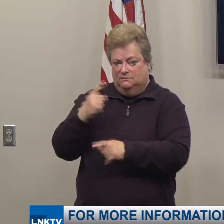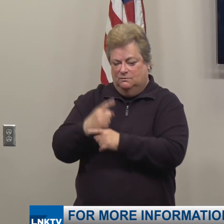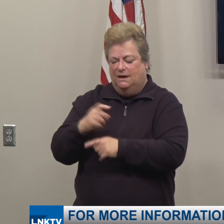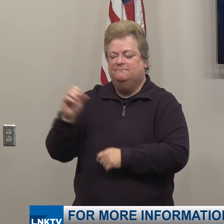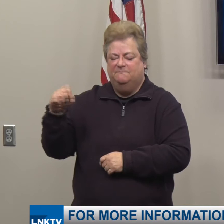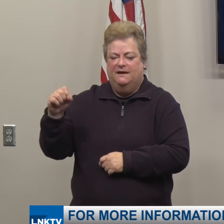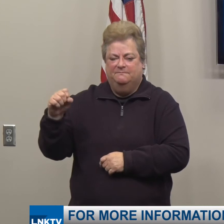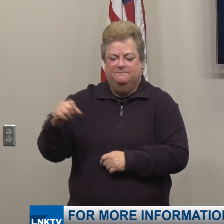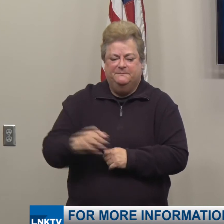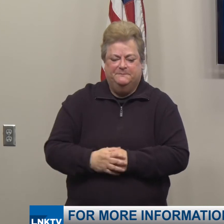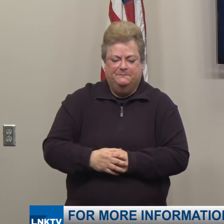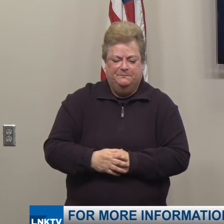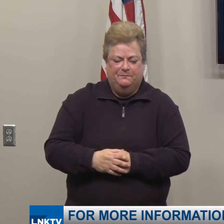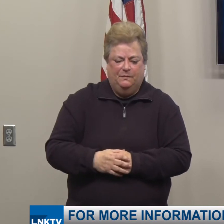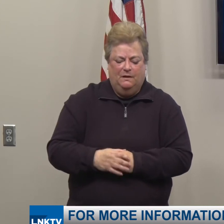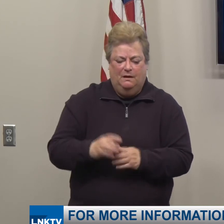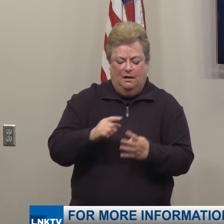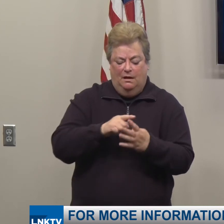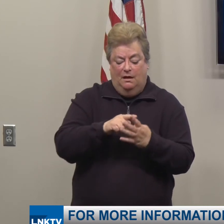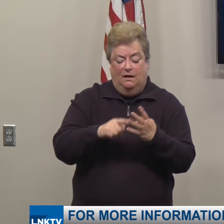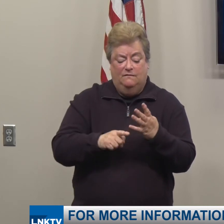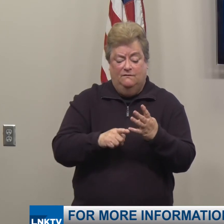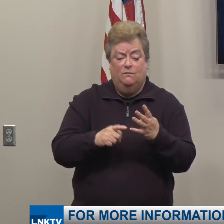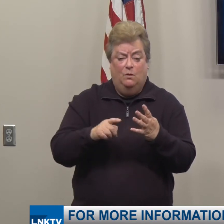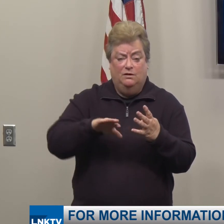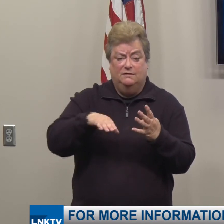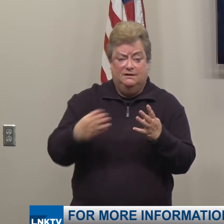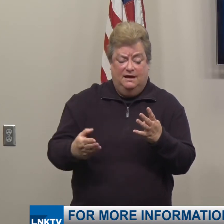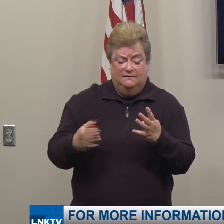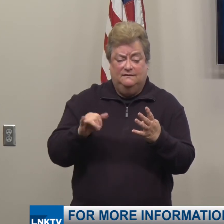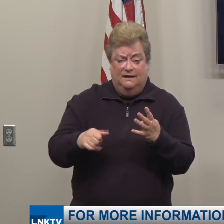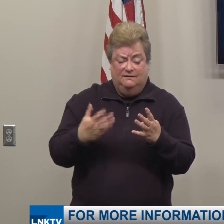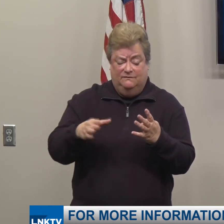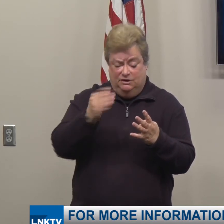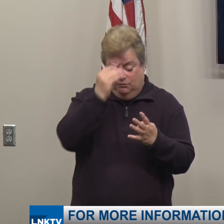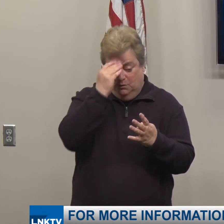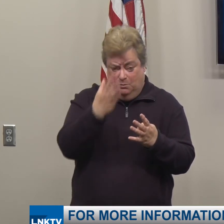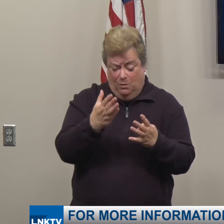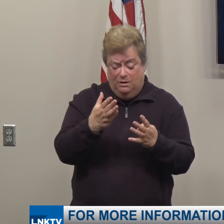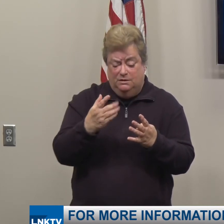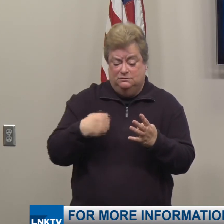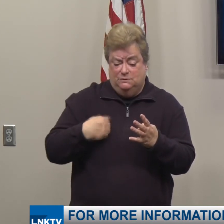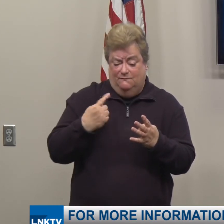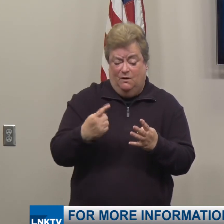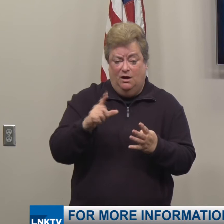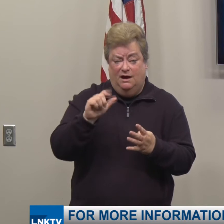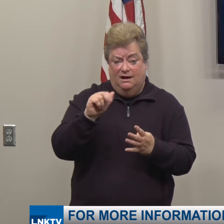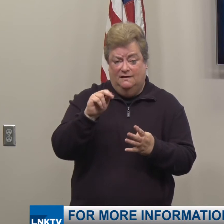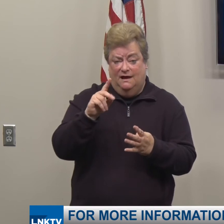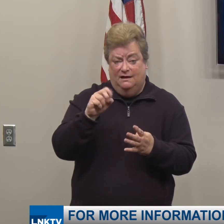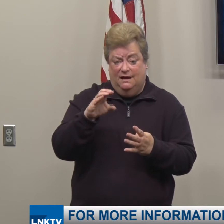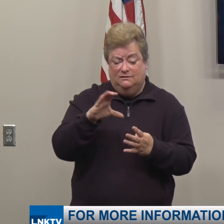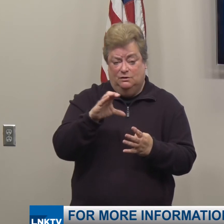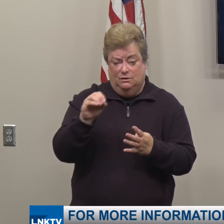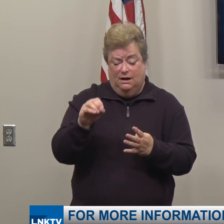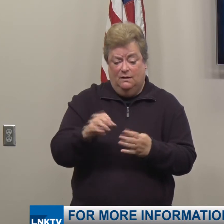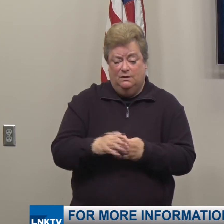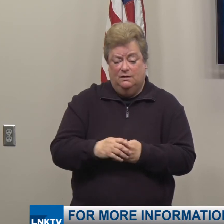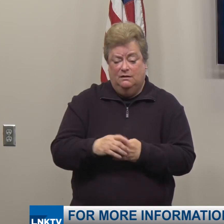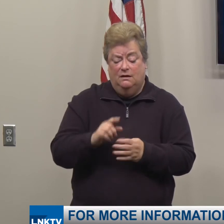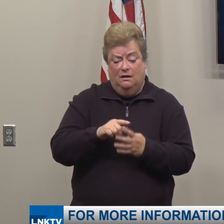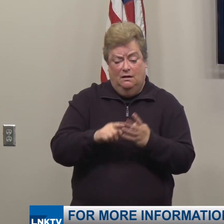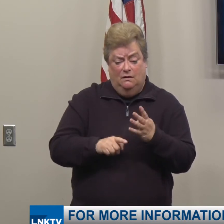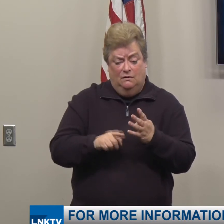And of the 4 deaths that have been reported in the county so far, have those